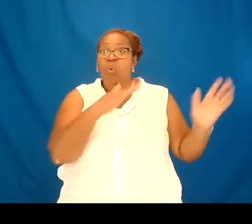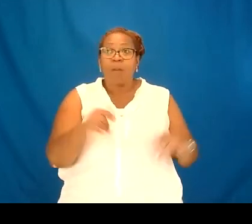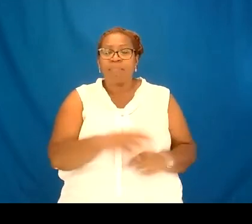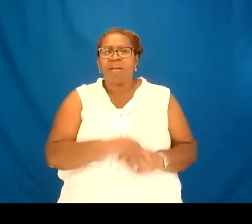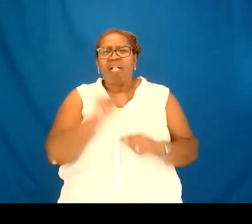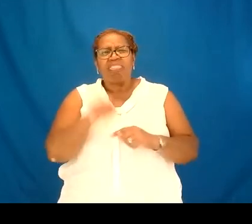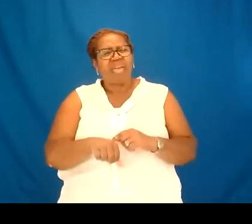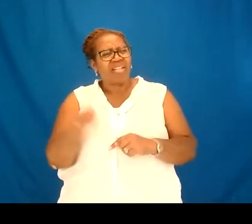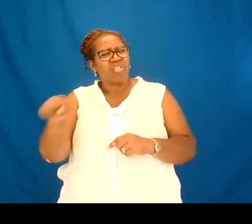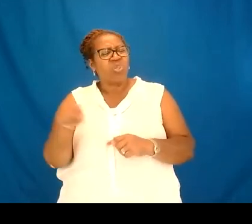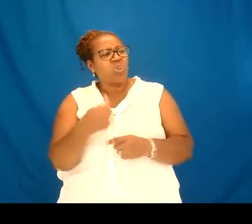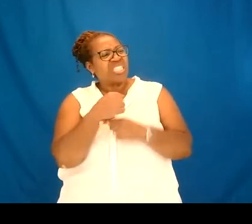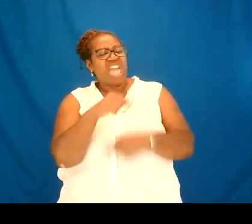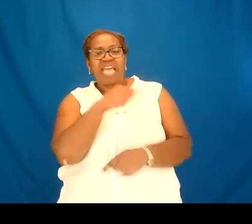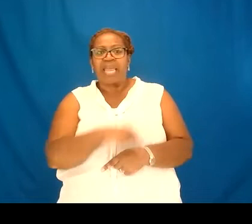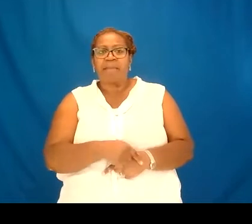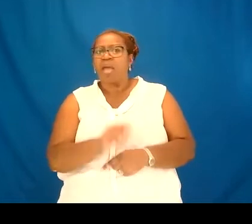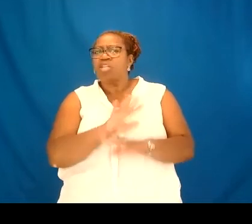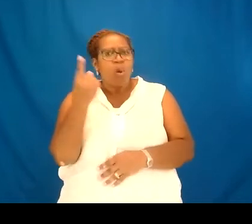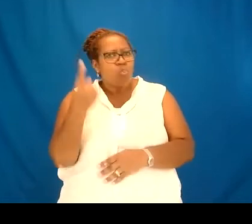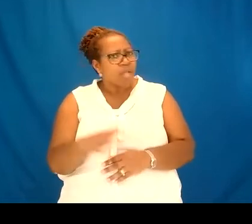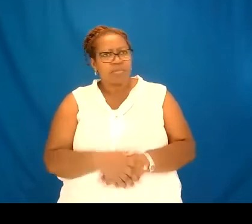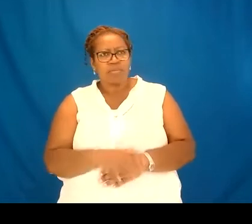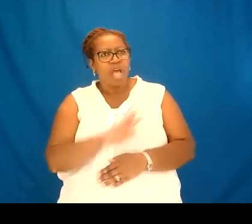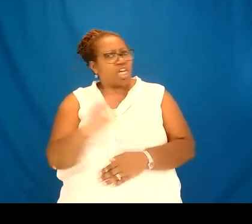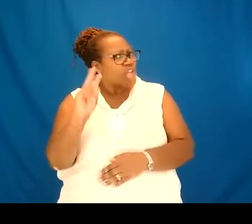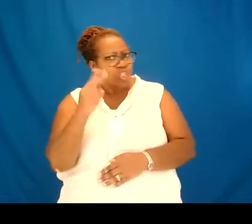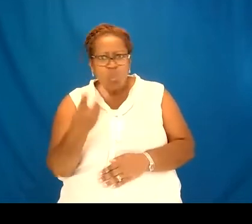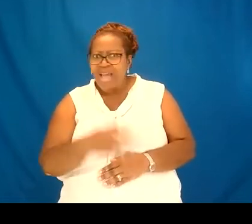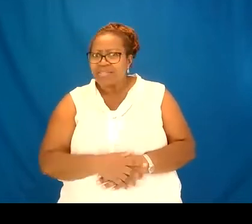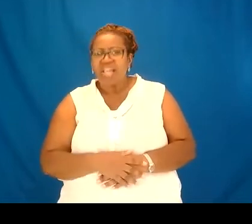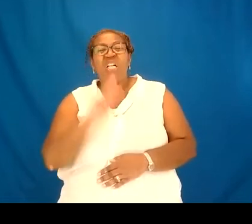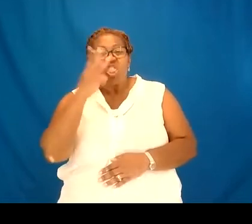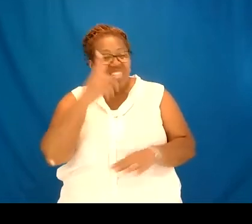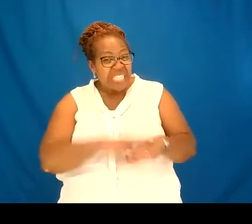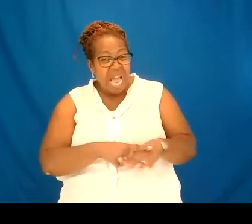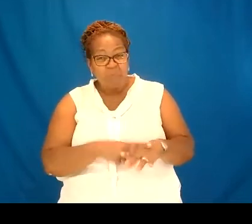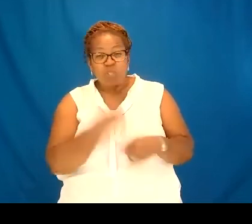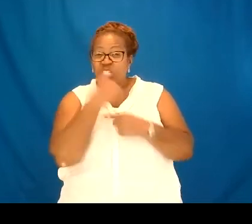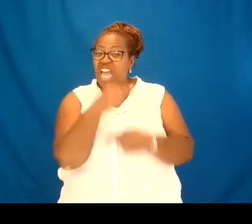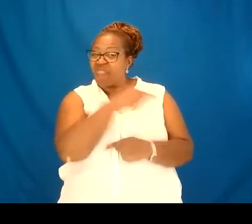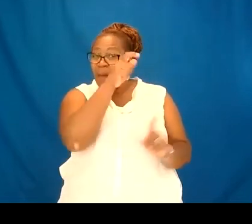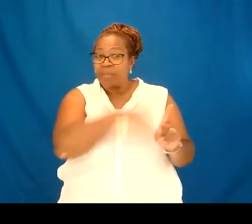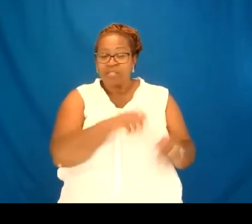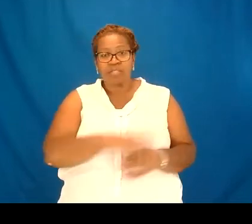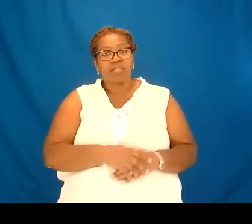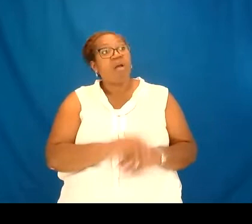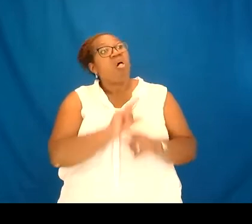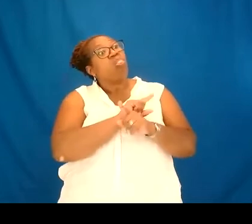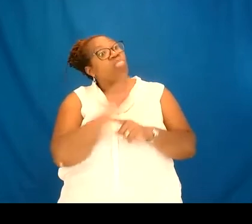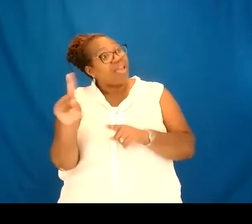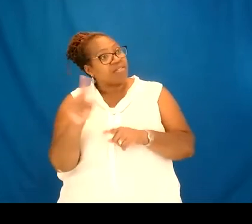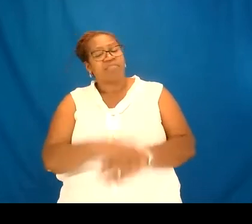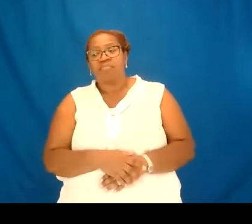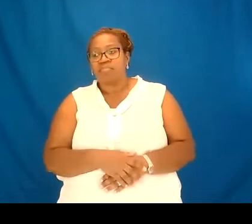once, not twice, but 3 times. Now, as if that wasn't already bad enough, I've now gone fishing all night, something